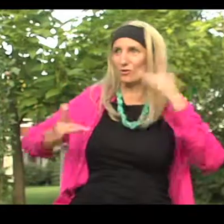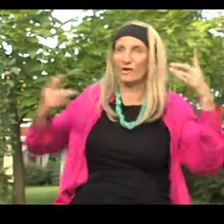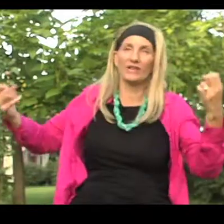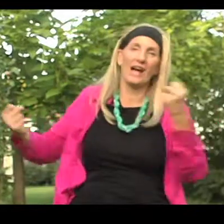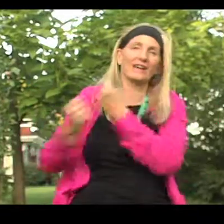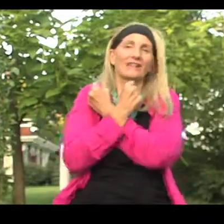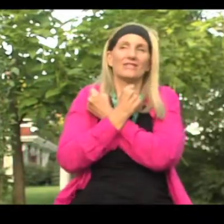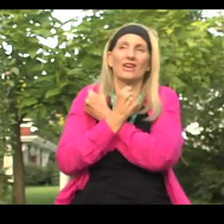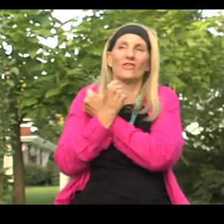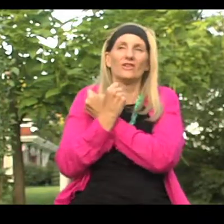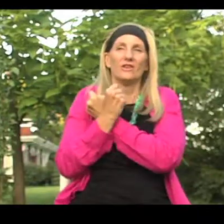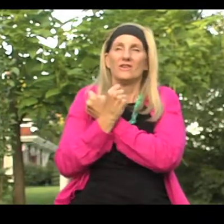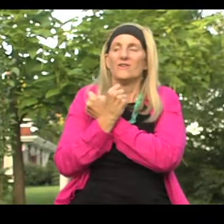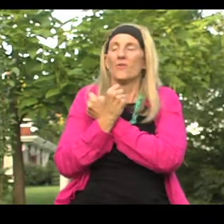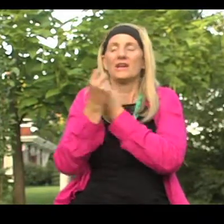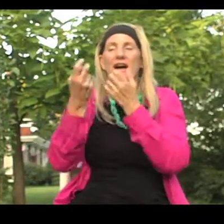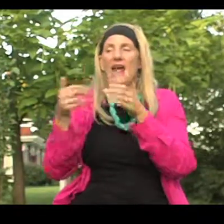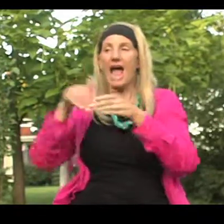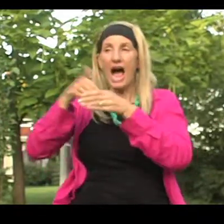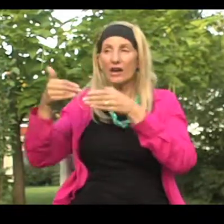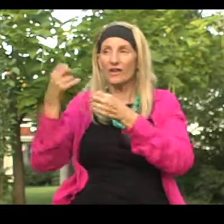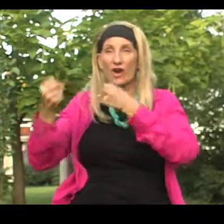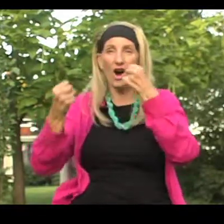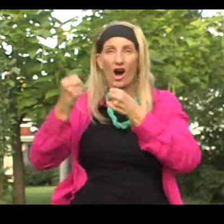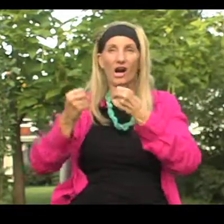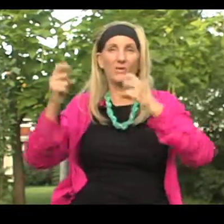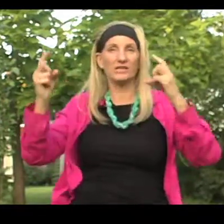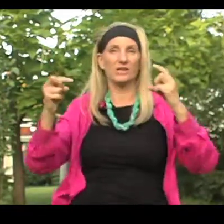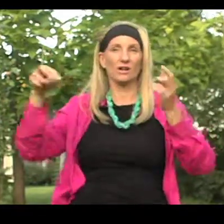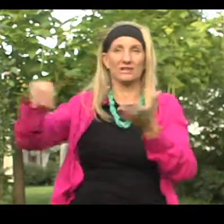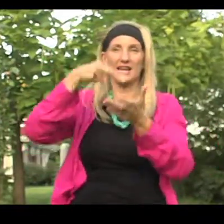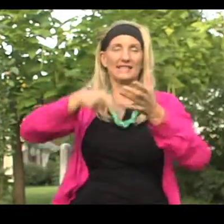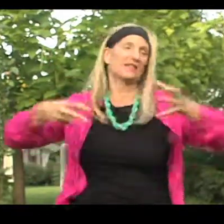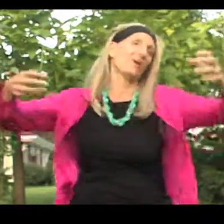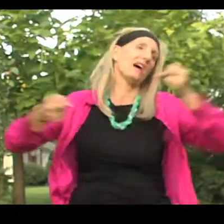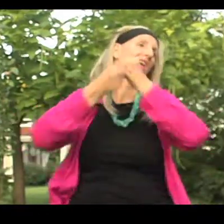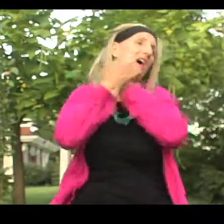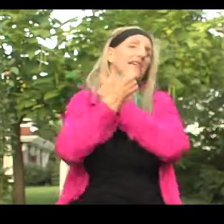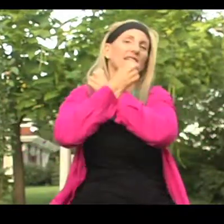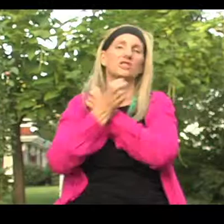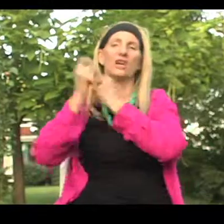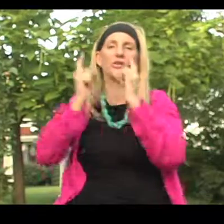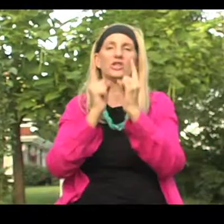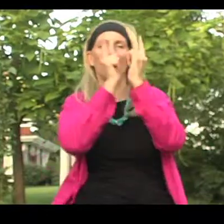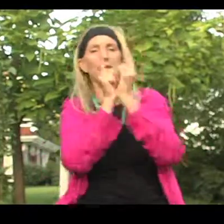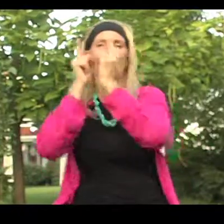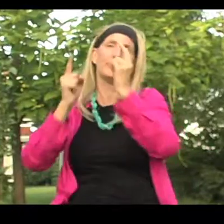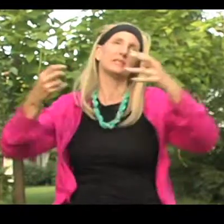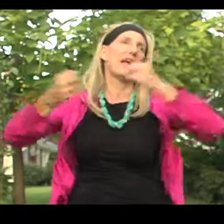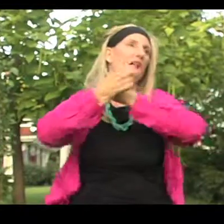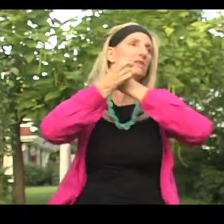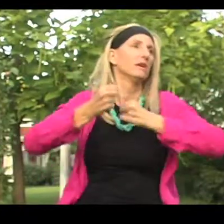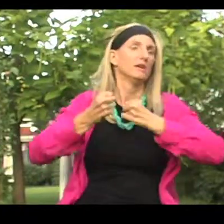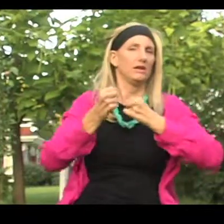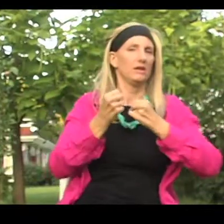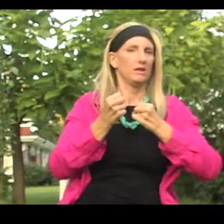thrilled, hugging each other. We got out of the car, we started dancing around, hugging each other, jumping up and down. And